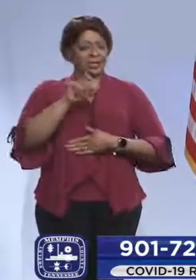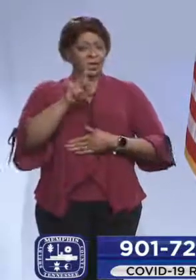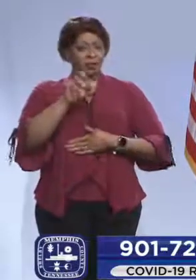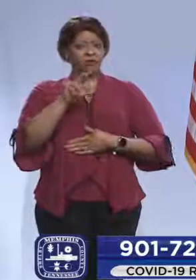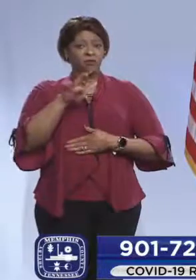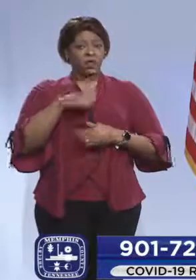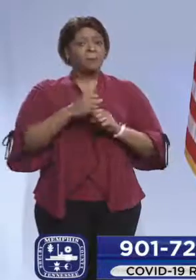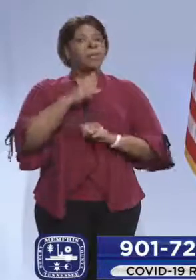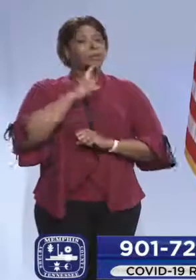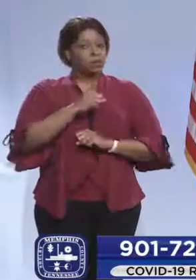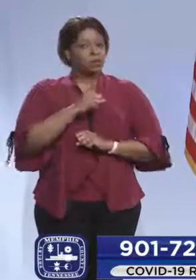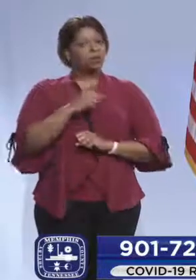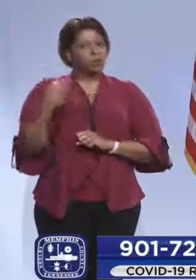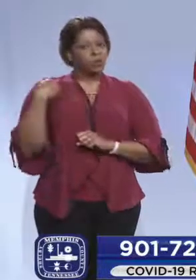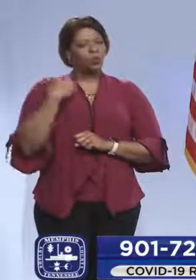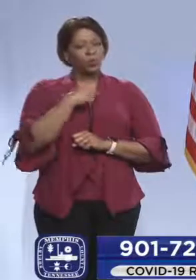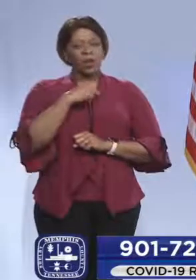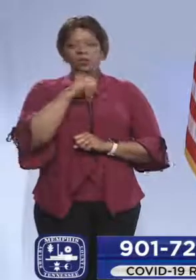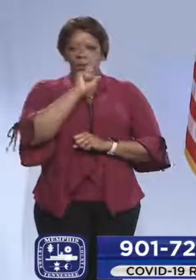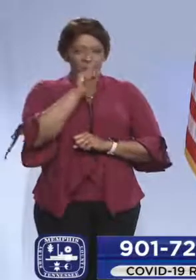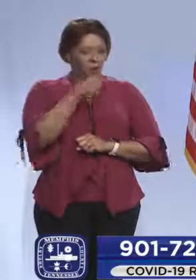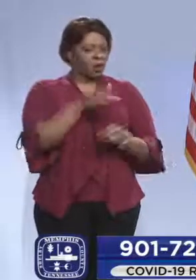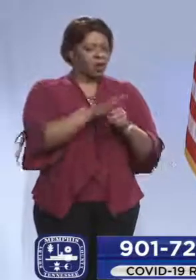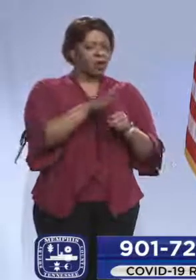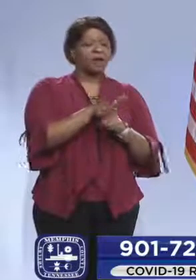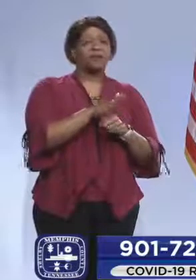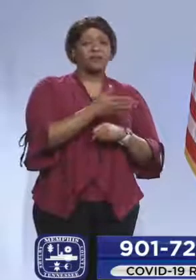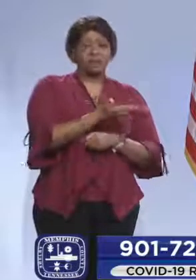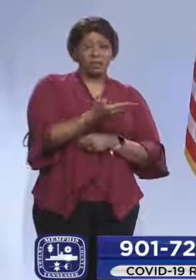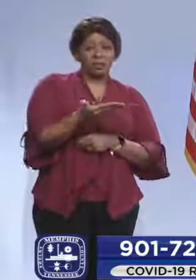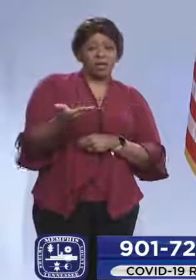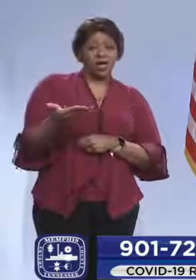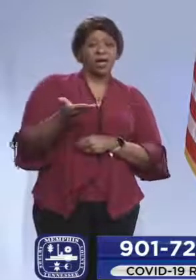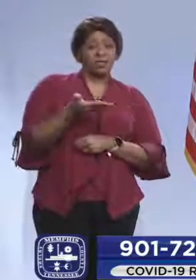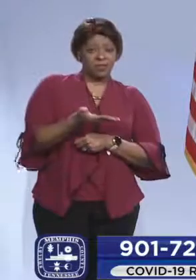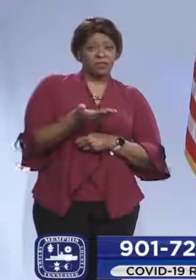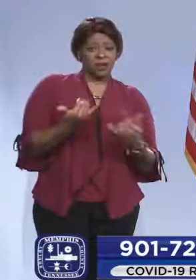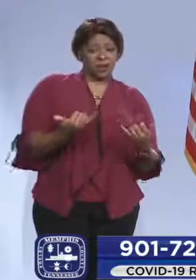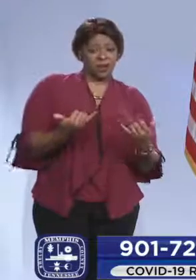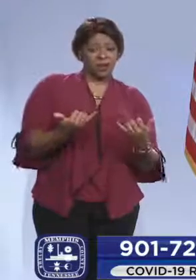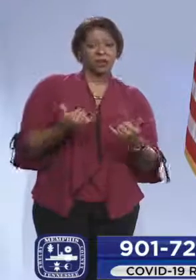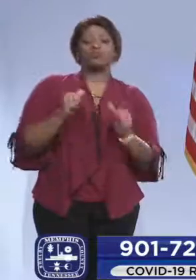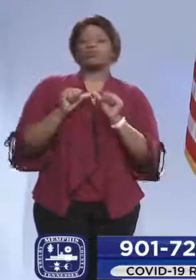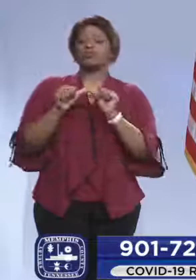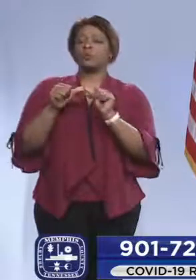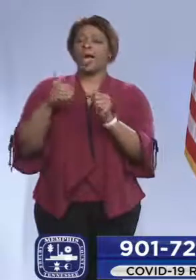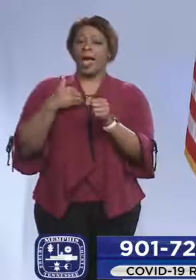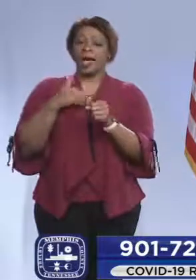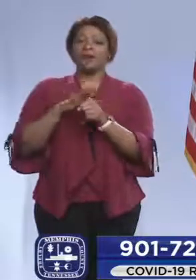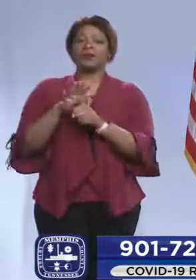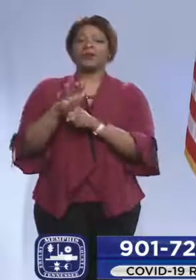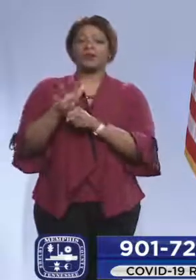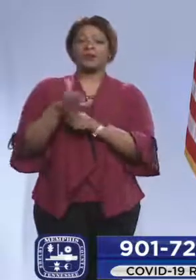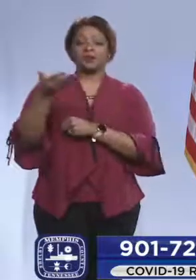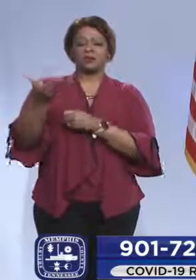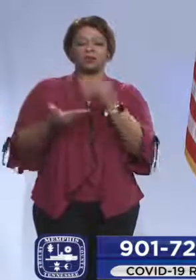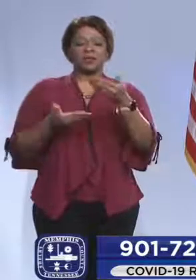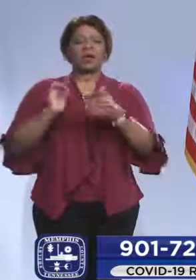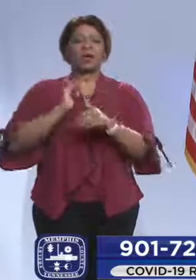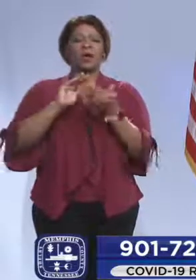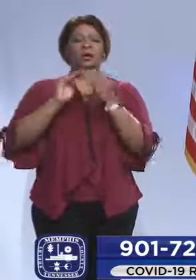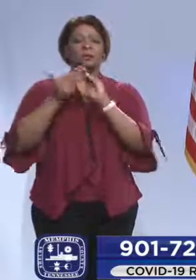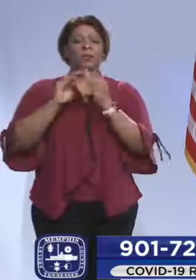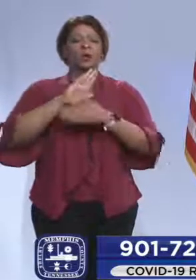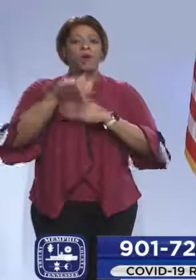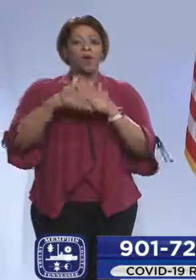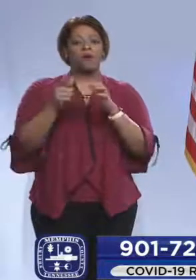sure that we have not only adequate supply on hand now, but that we continue to have that inventory moving into our community so that all of the